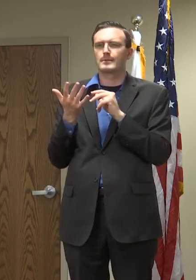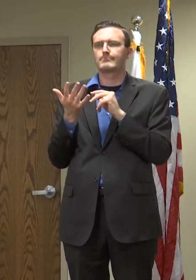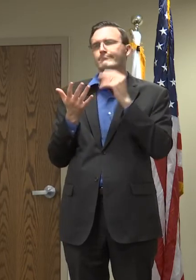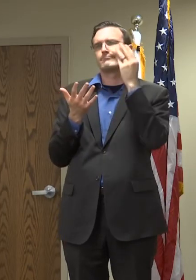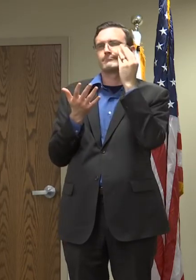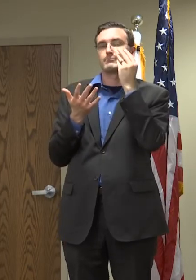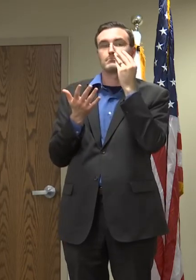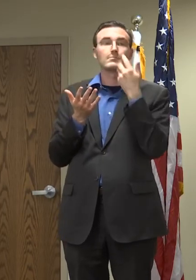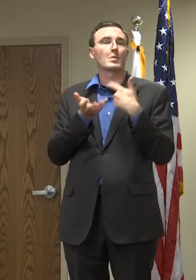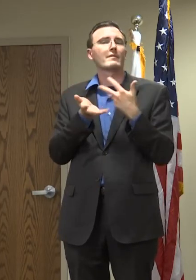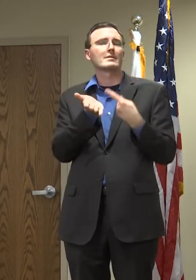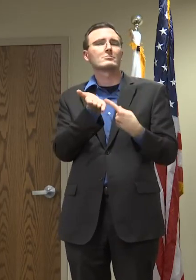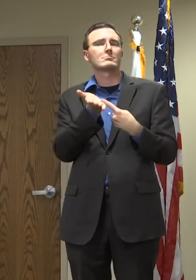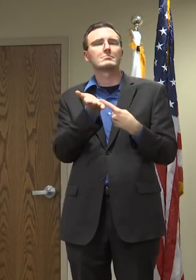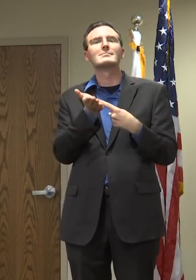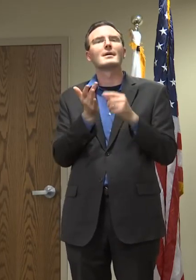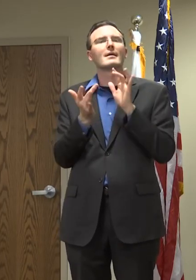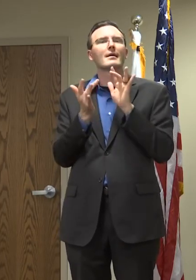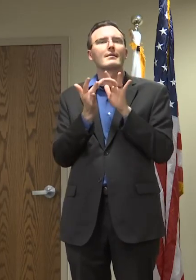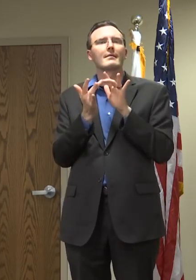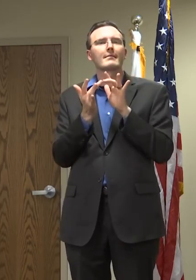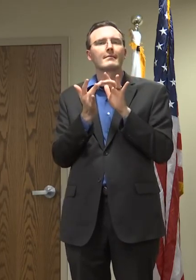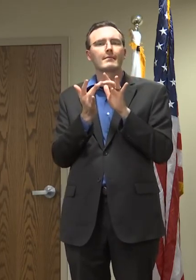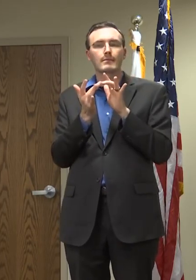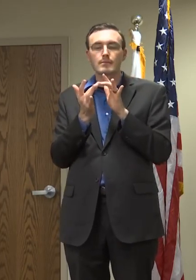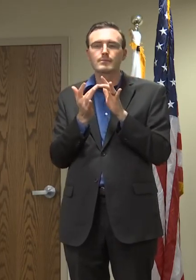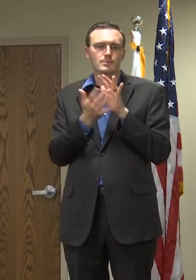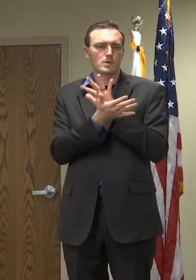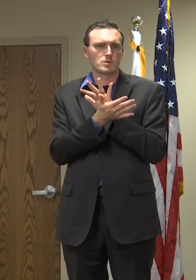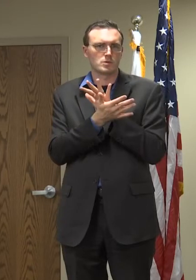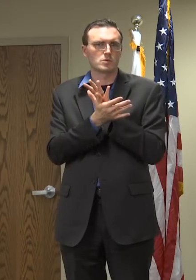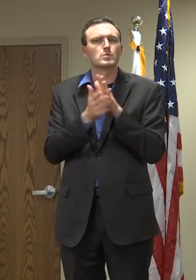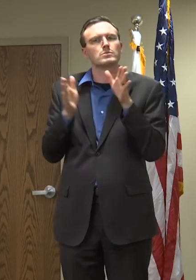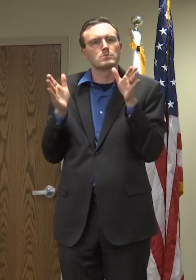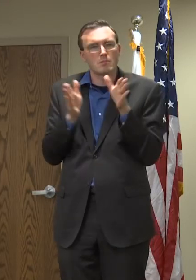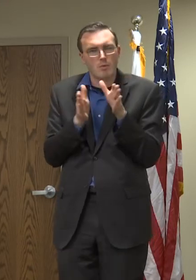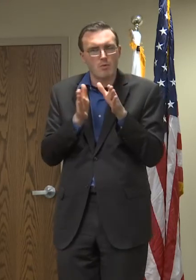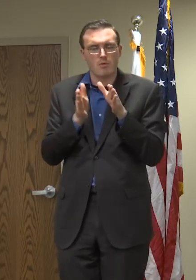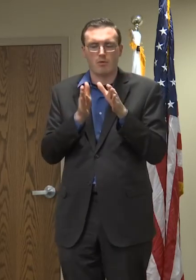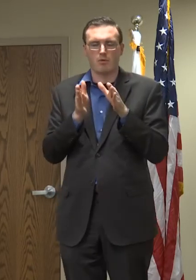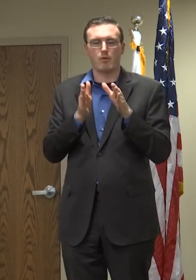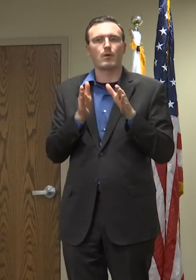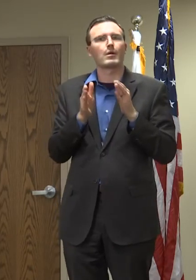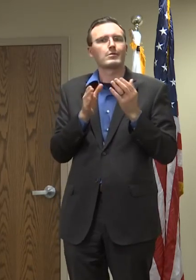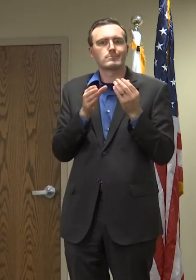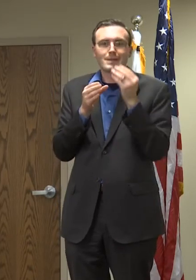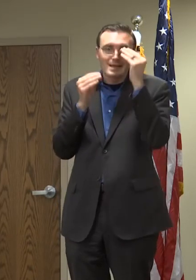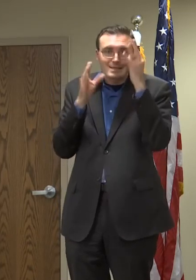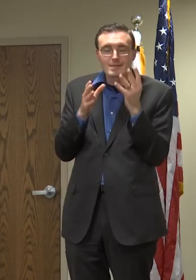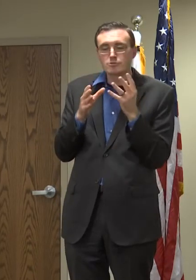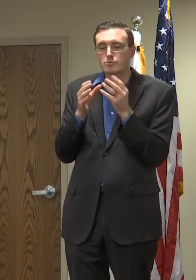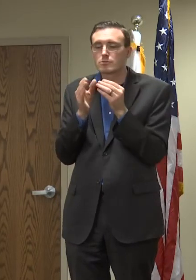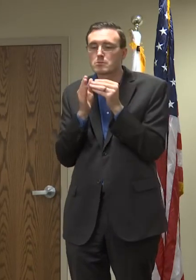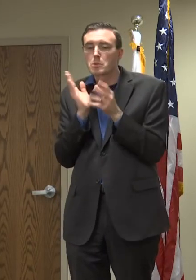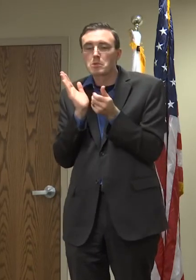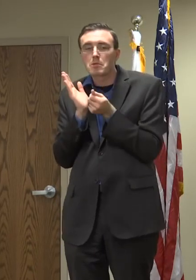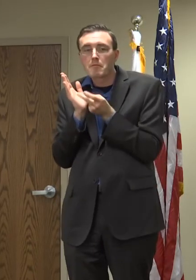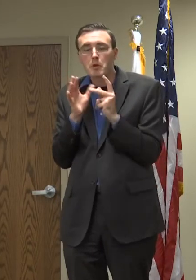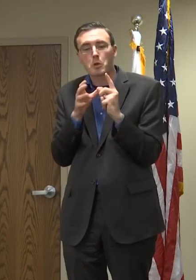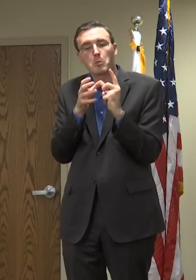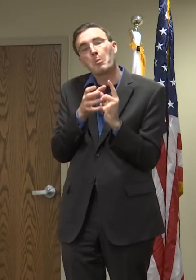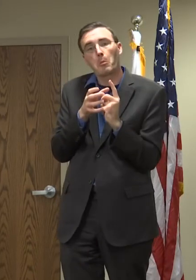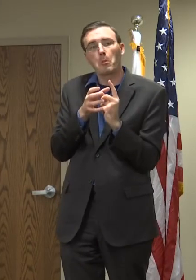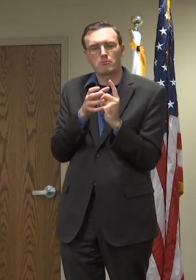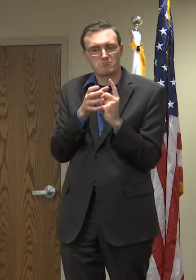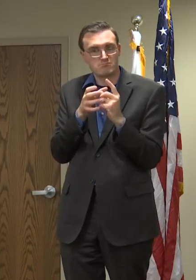So a smaller grade school where the teachers cohorted a lot with the students and they're spending intense amount of times may be different, maybe just that